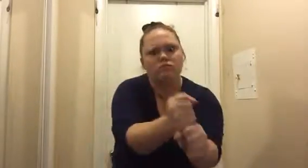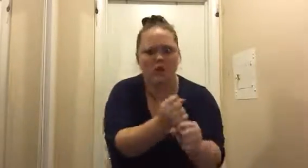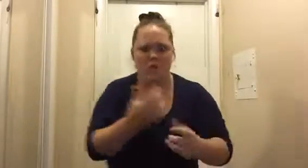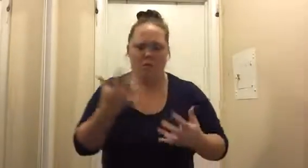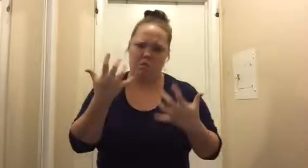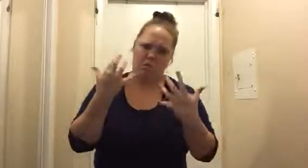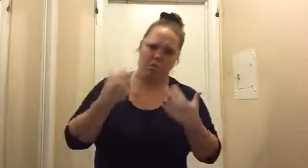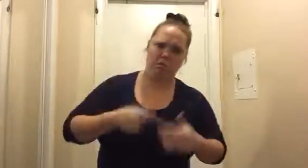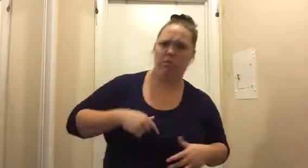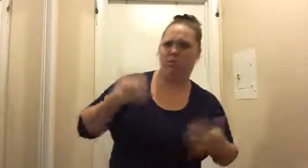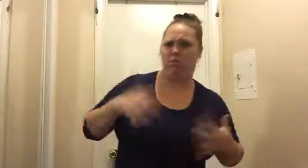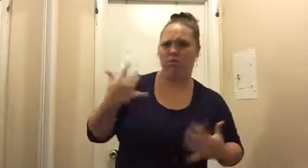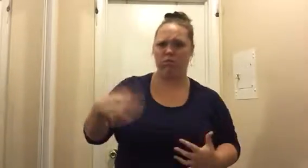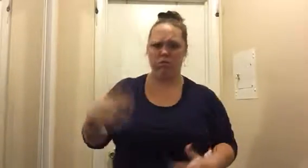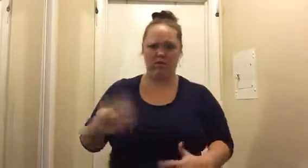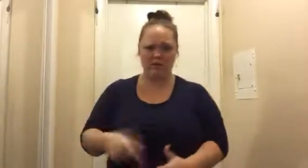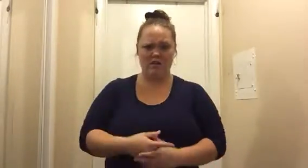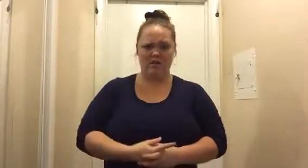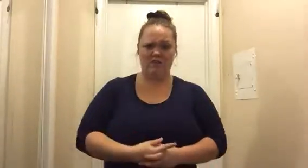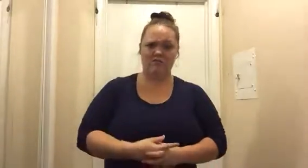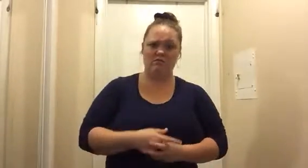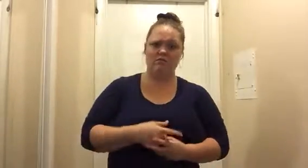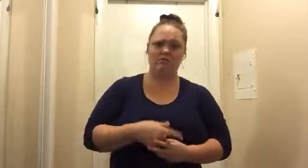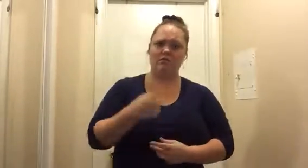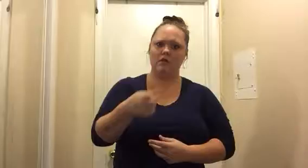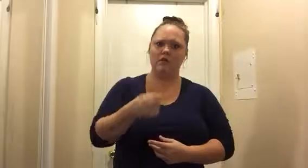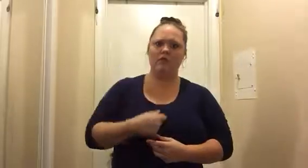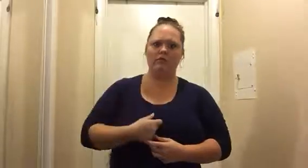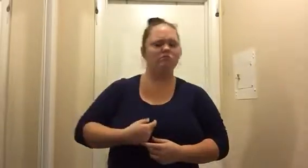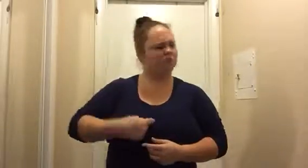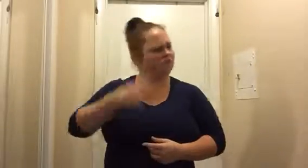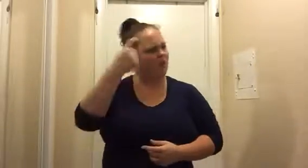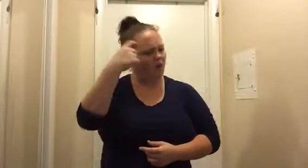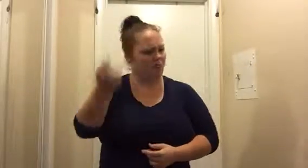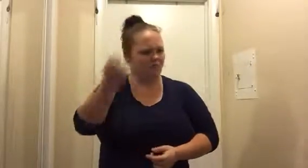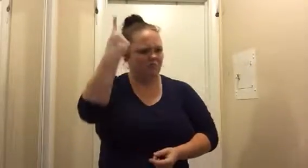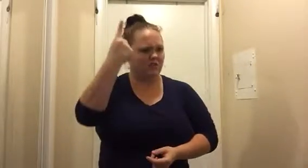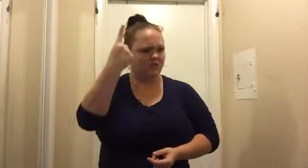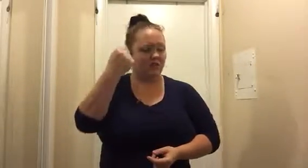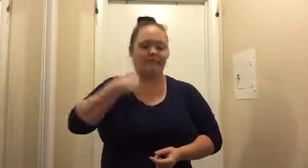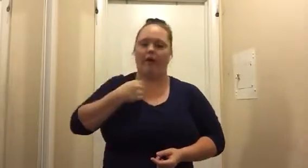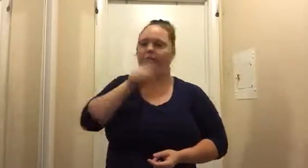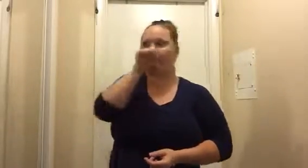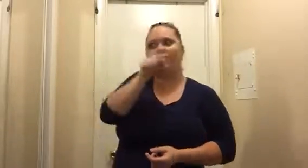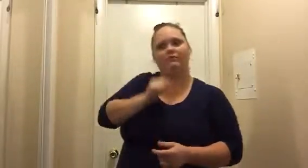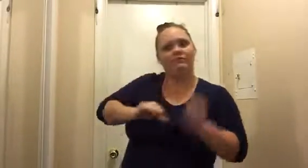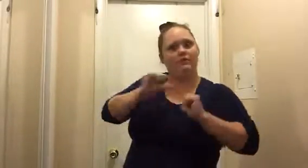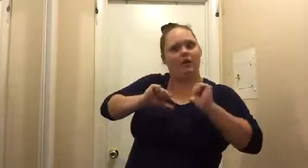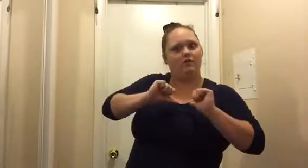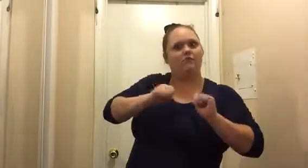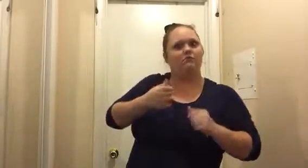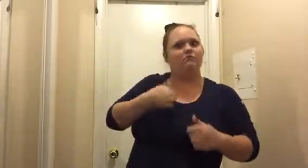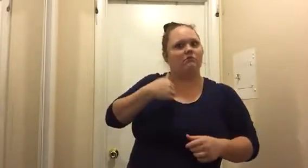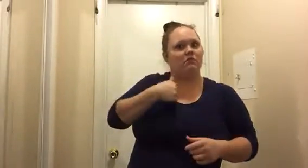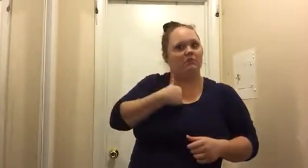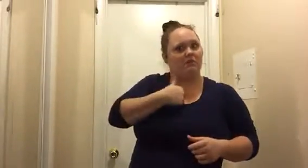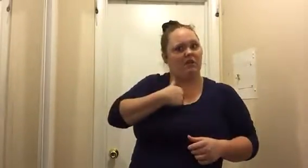made complete sense to the science lover in my head. It described a treatment called the Sinclair method,